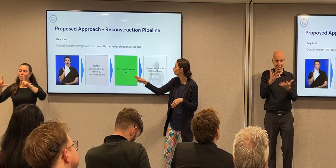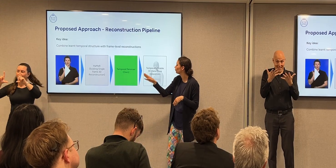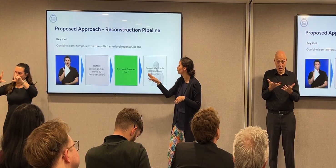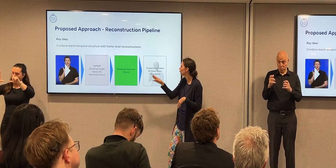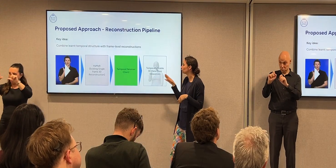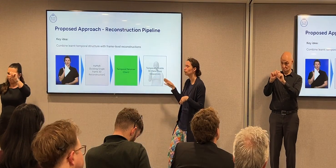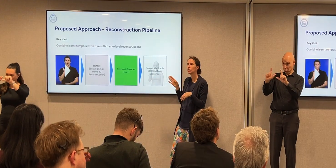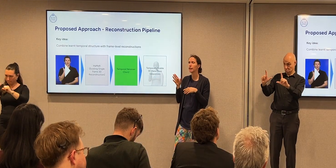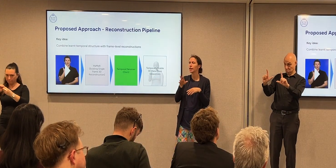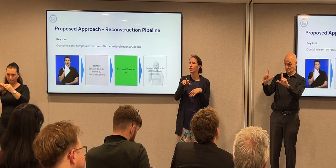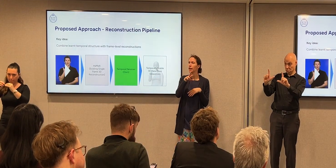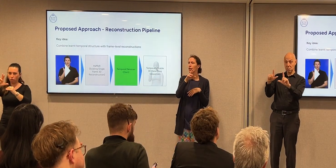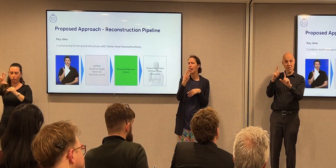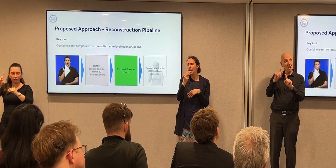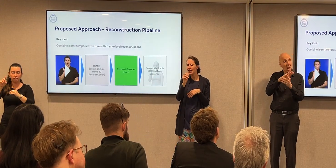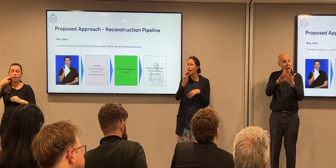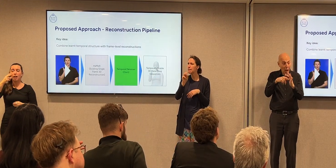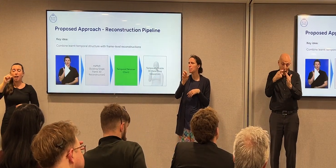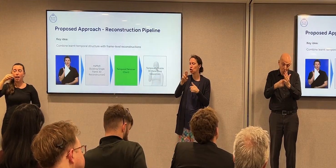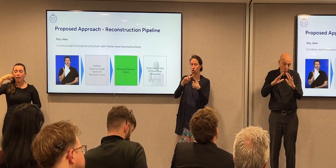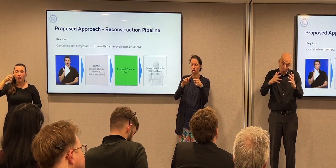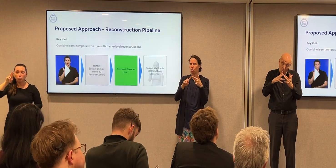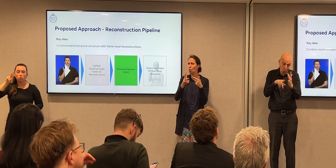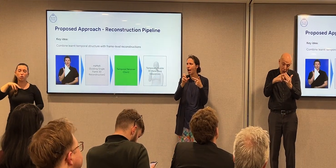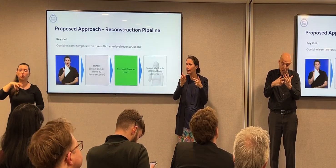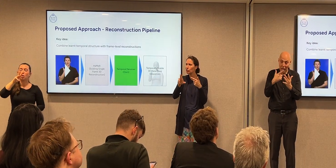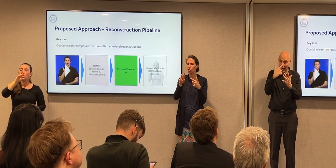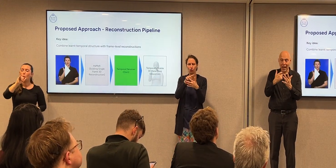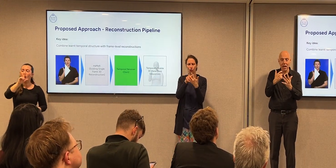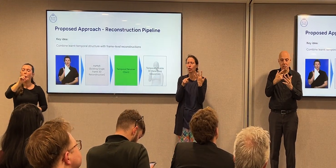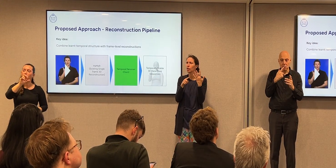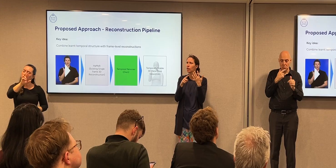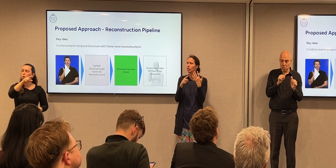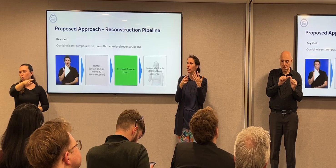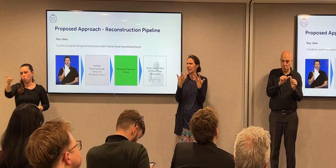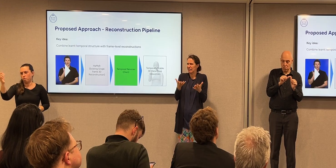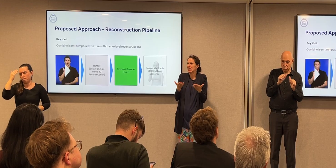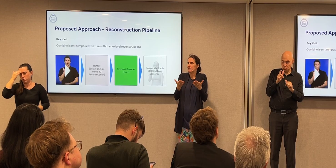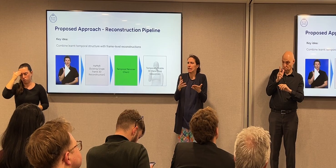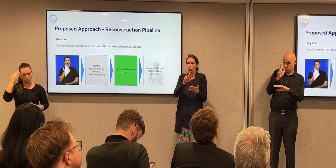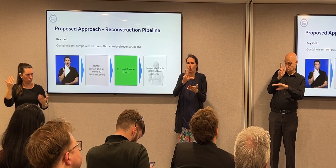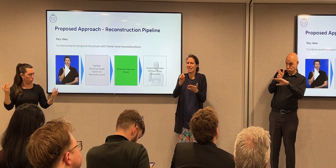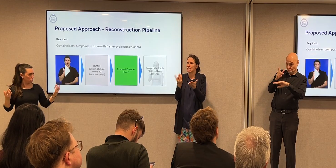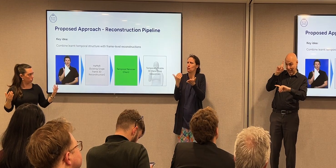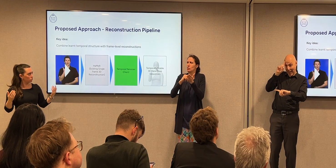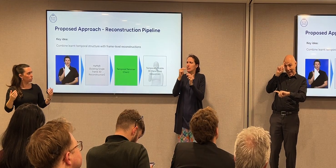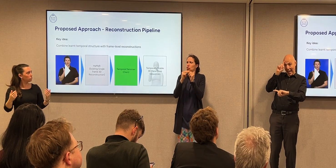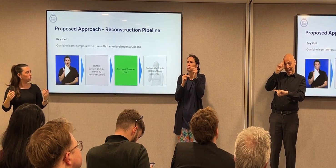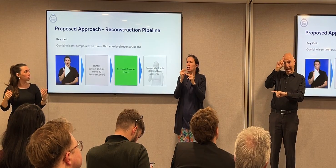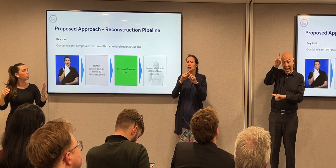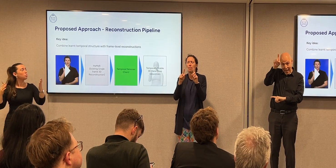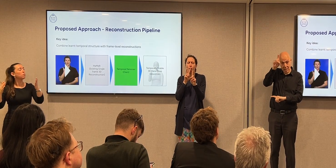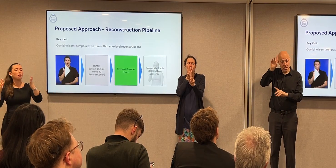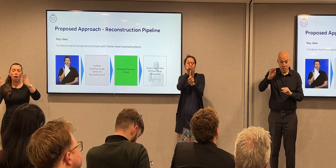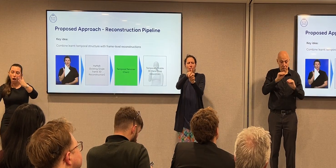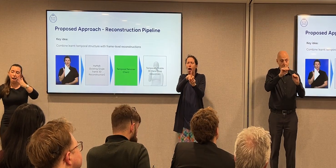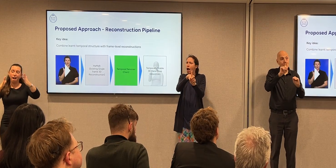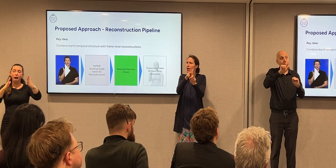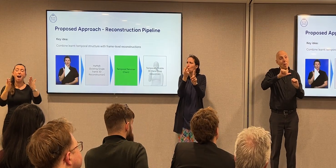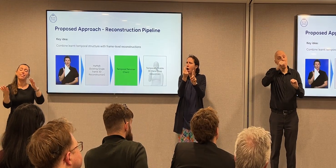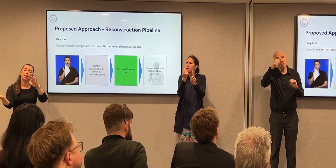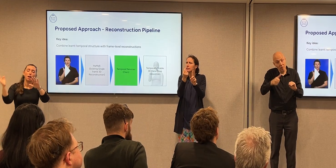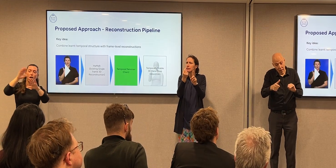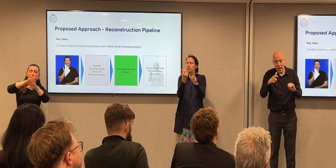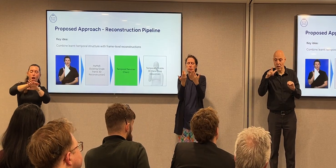reconstruction frameworks, like Hamer or Weiler that we talked about earlier here, but then apply a temporal denoiser